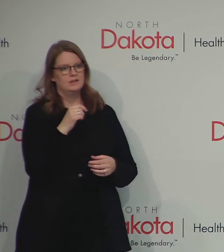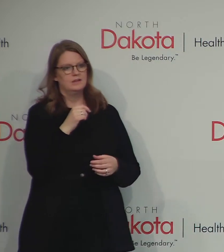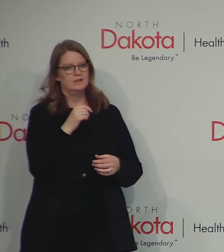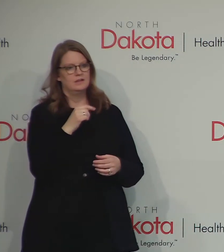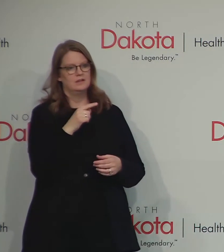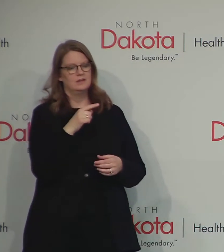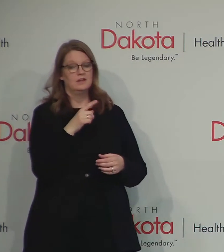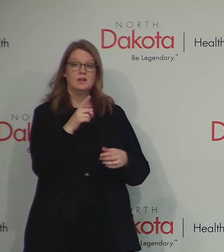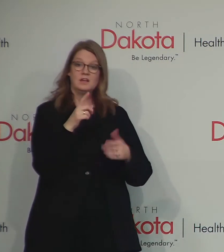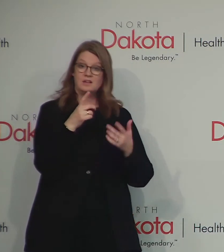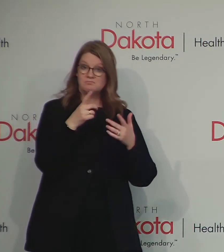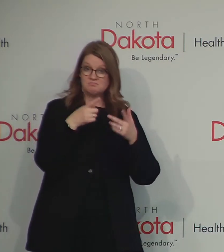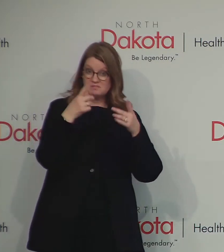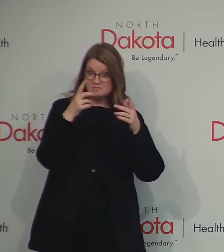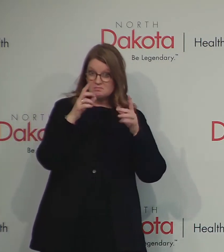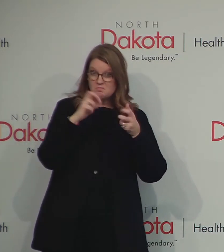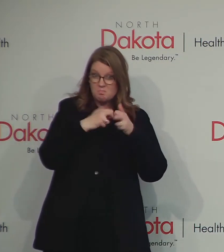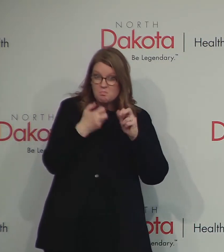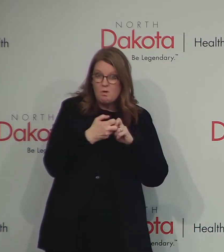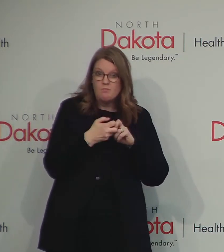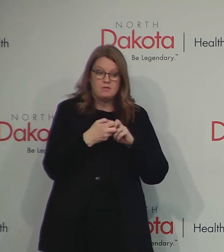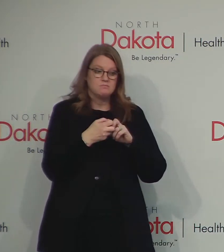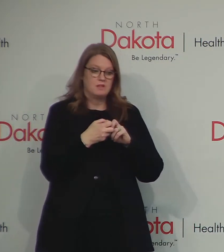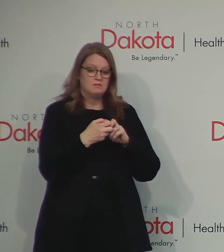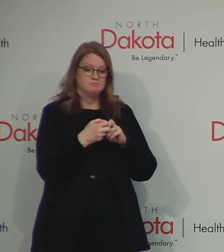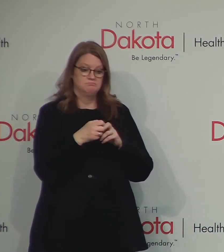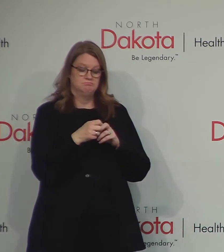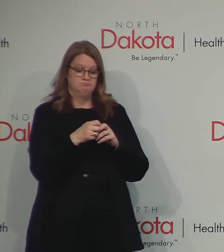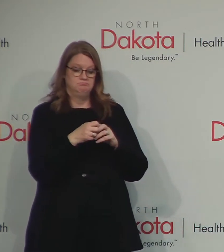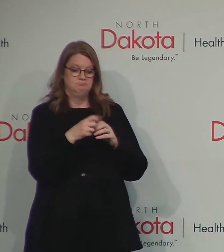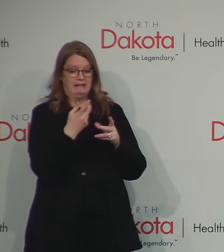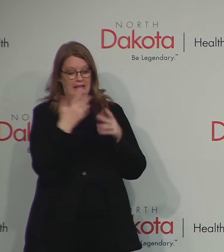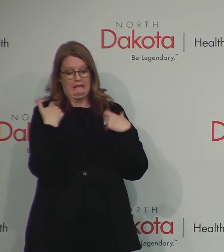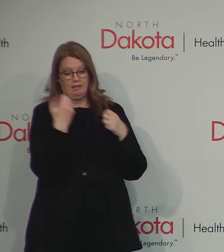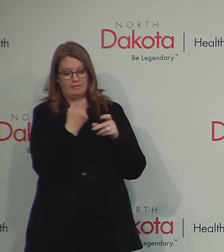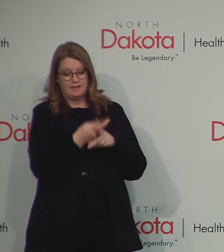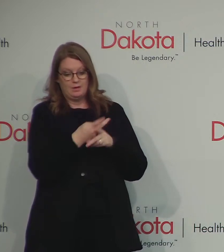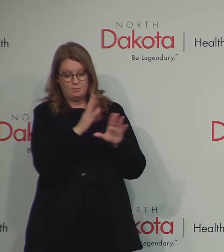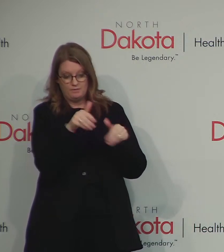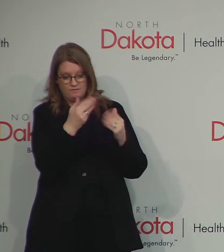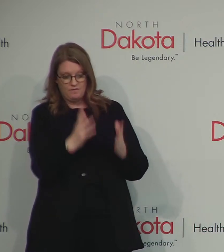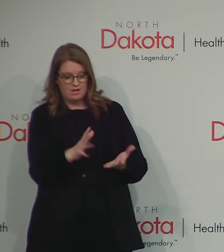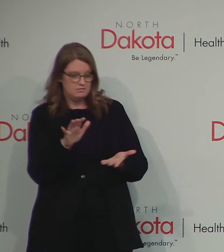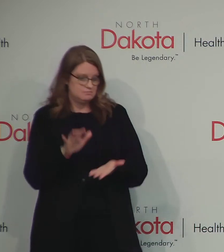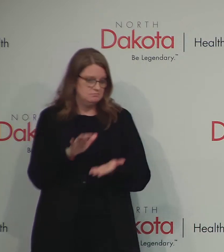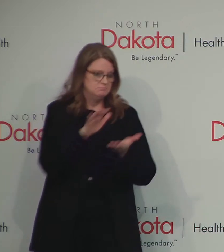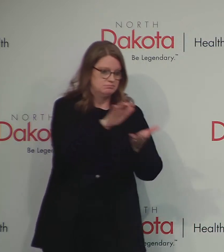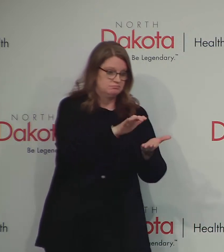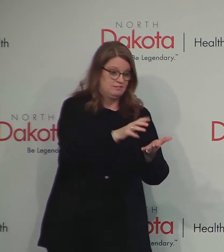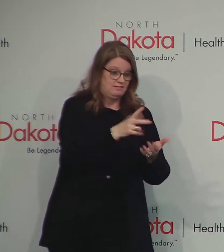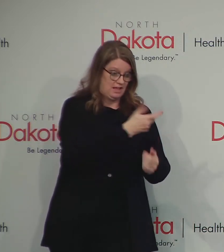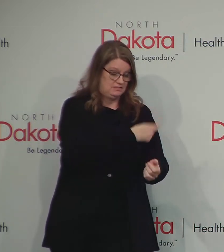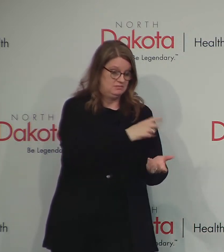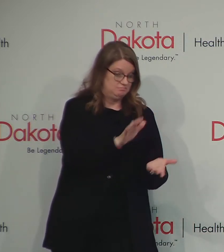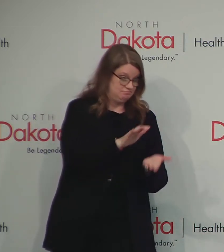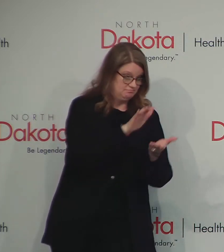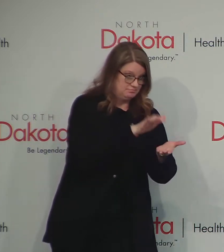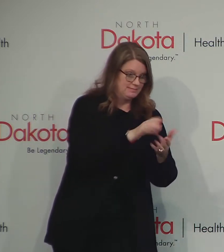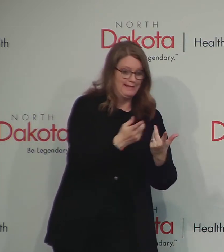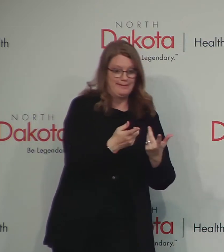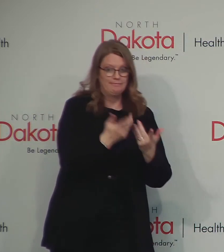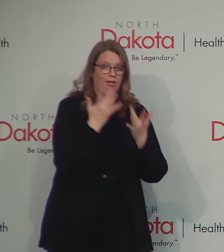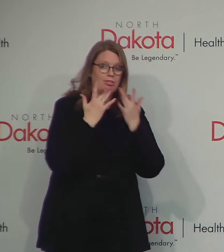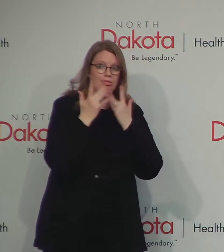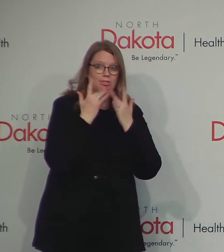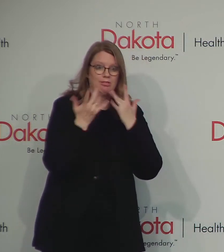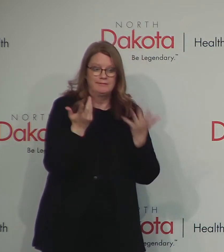they are allotted, whether that be because it is difficult to get the word out or people don't want to take the vaccine?